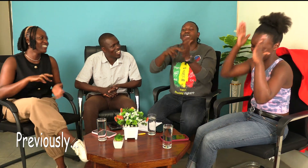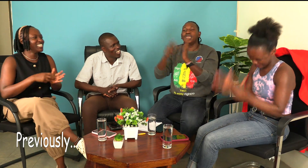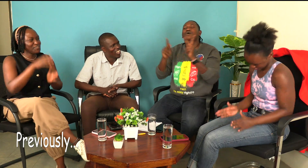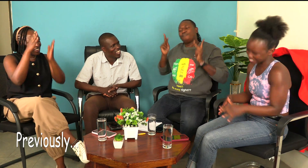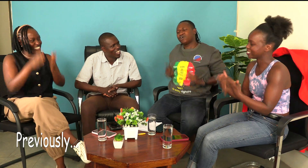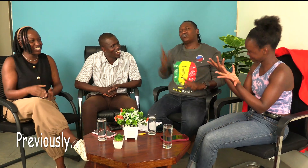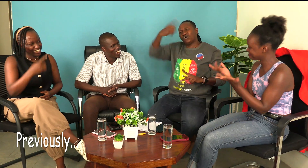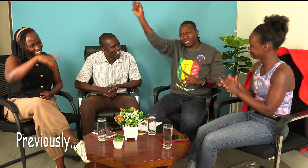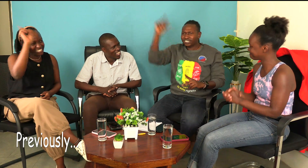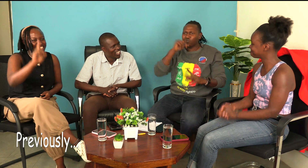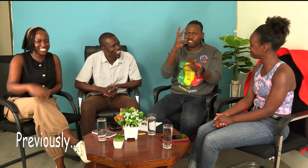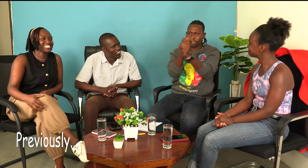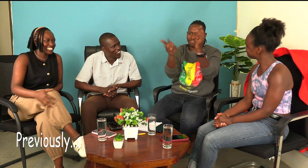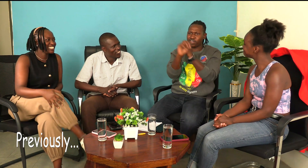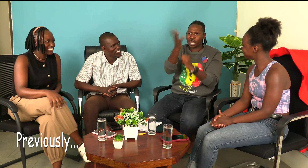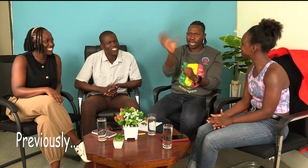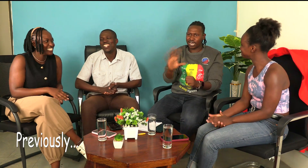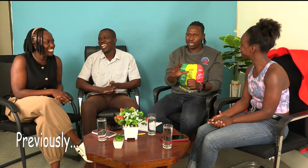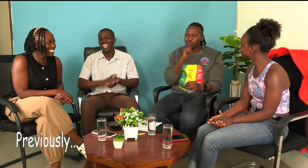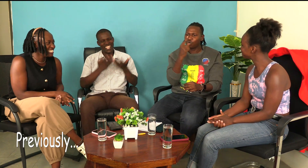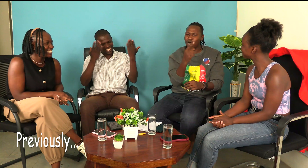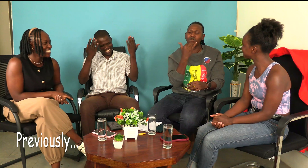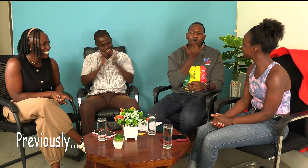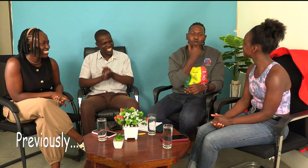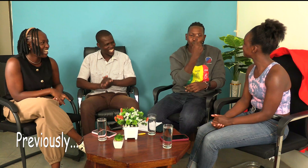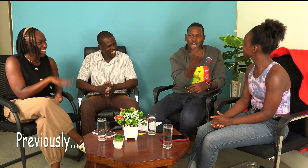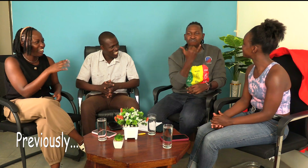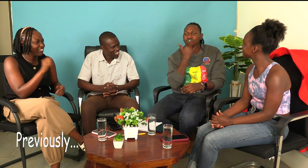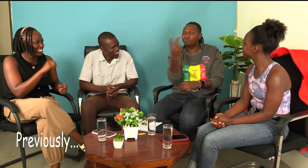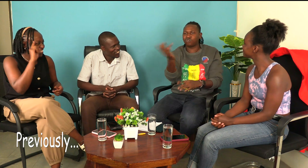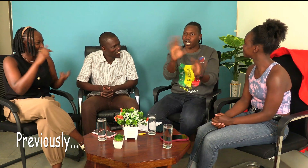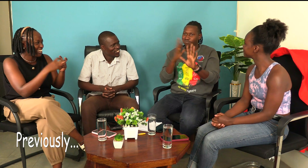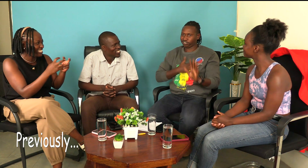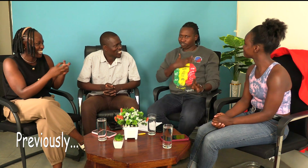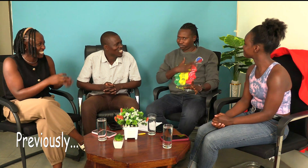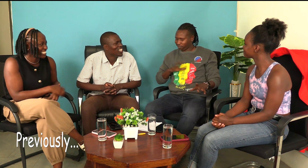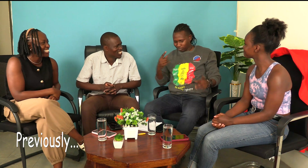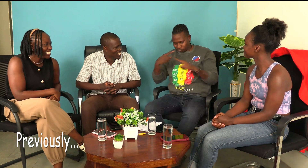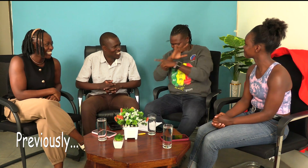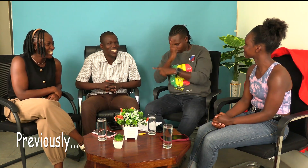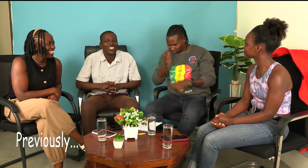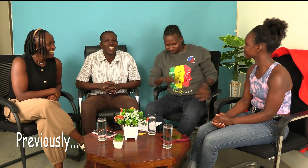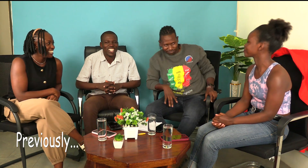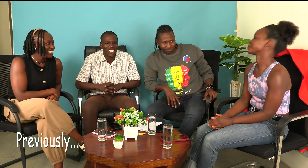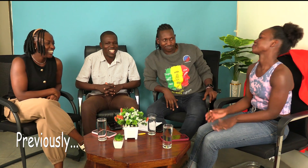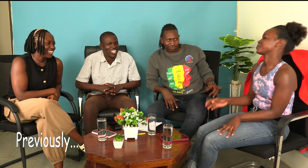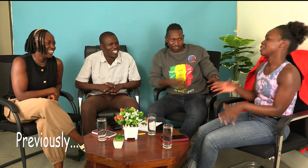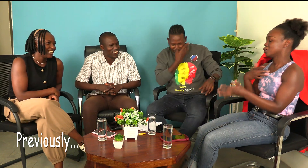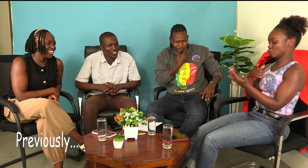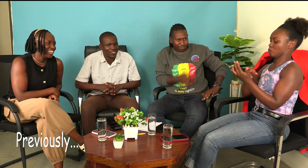The right number means the right person. Yes, all the right? right It's person, not mathematics topic here, all right? It's Yeah. not 1 + 1 or Yeah. wrong 1, wrong 2. Right?